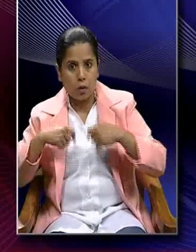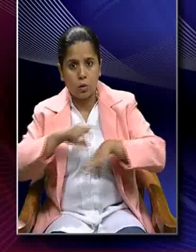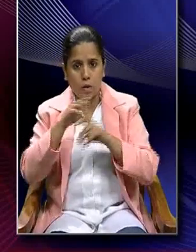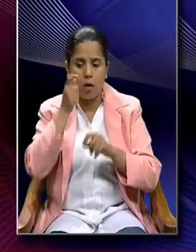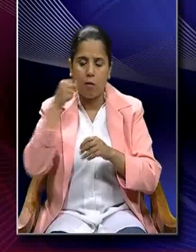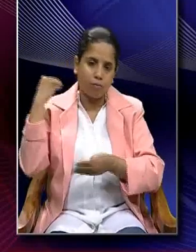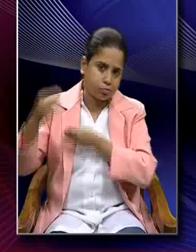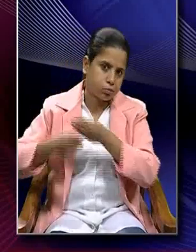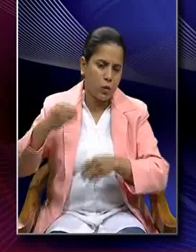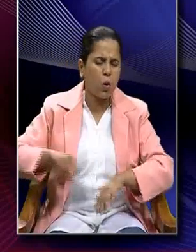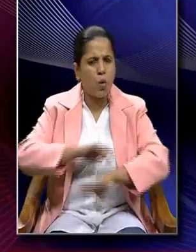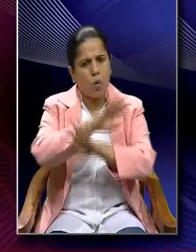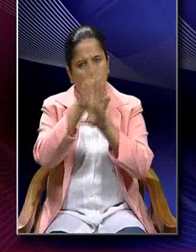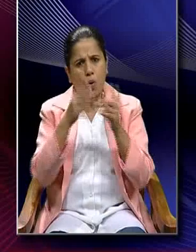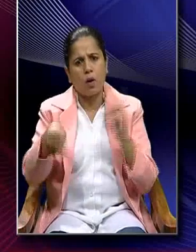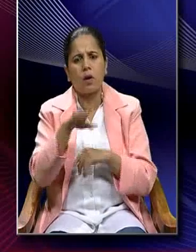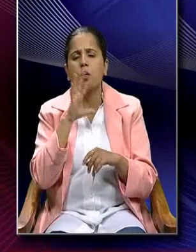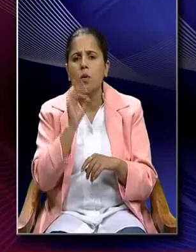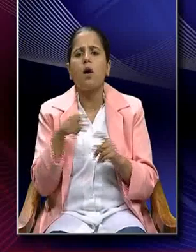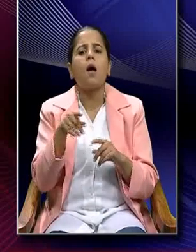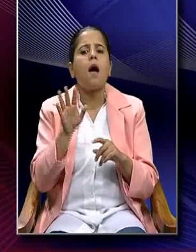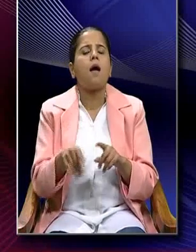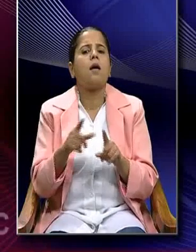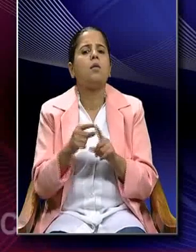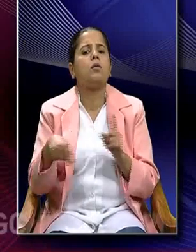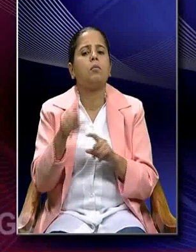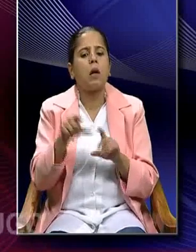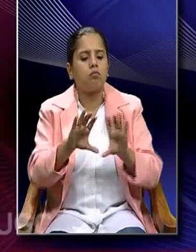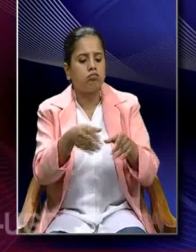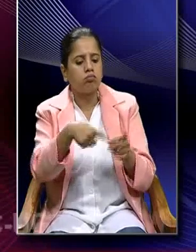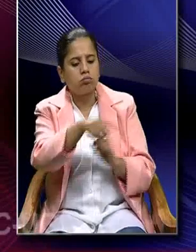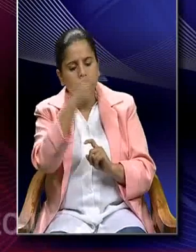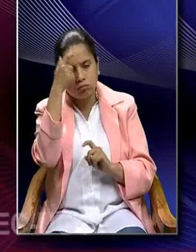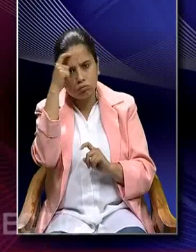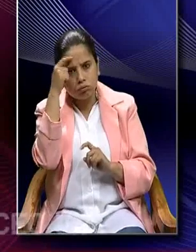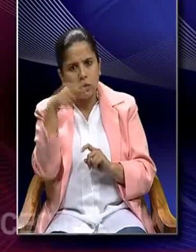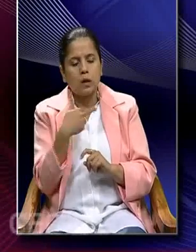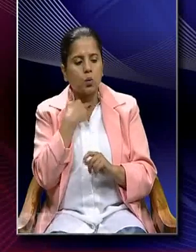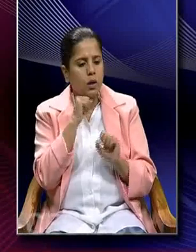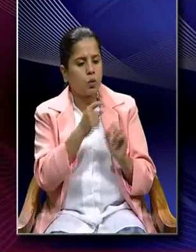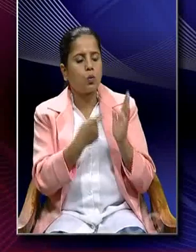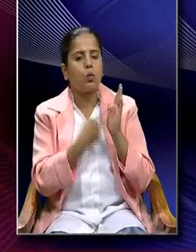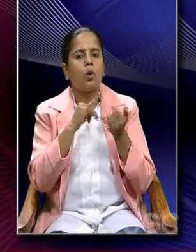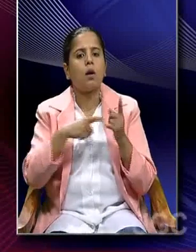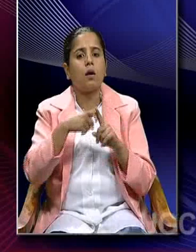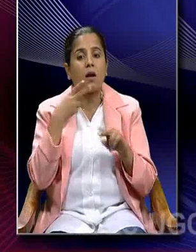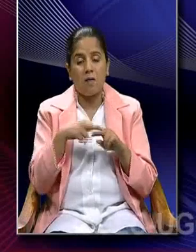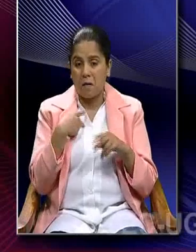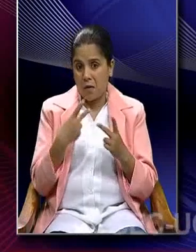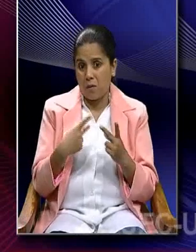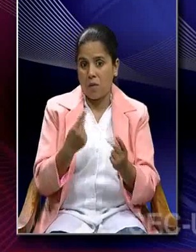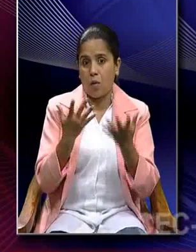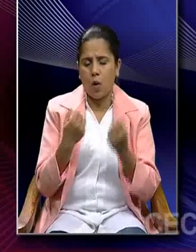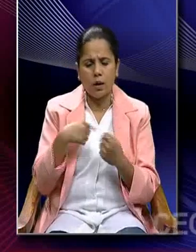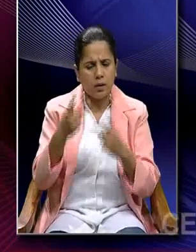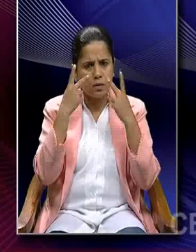patriarchy. All of this bear upon the vulnerability and the risk of the child. So if I very quickly